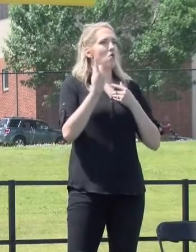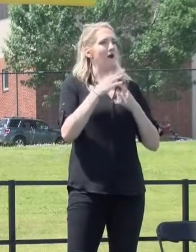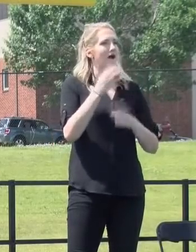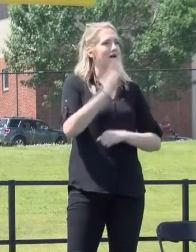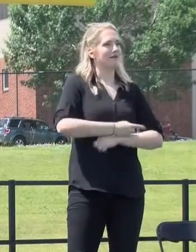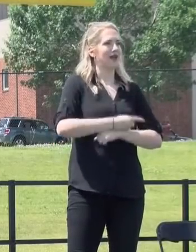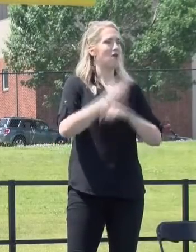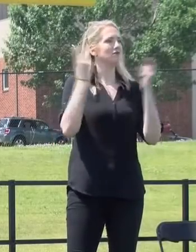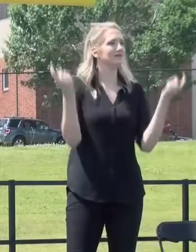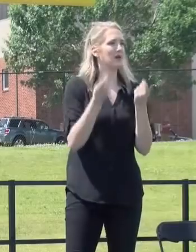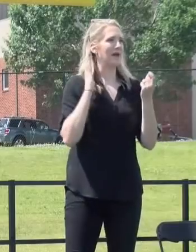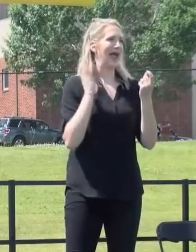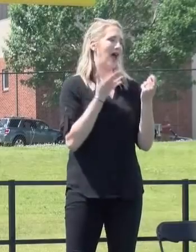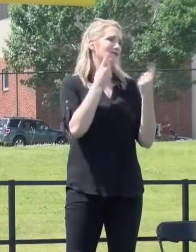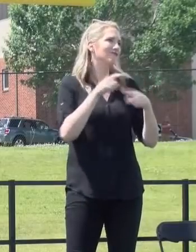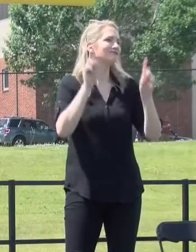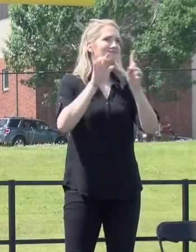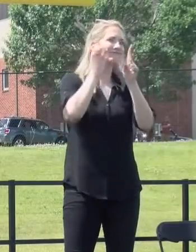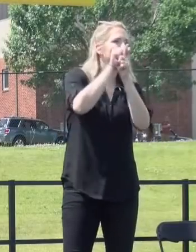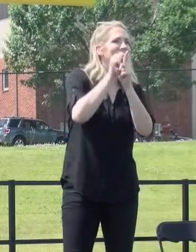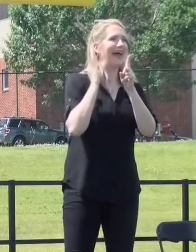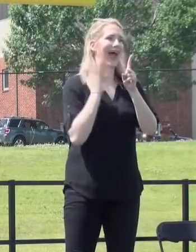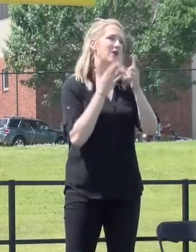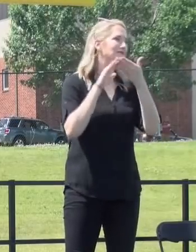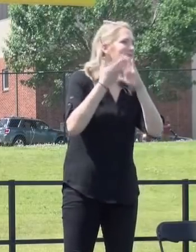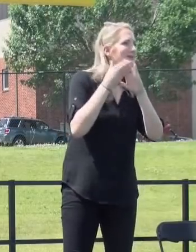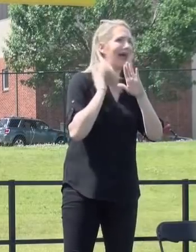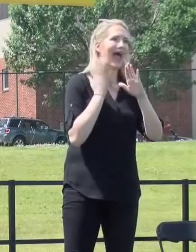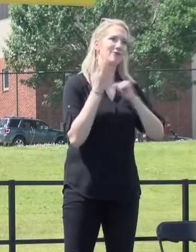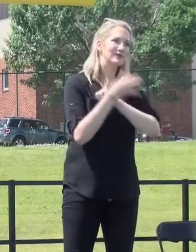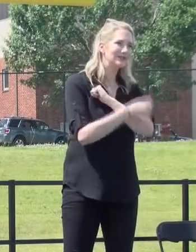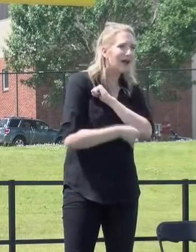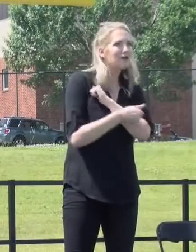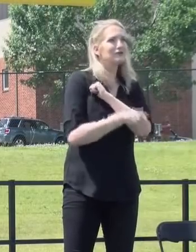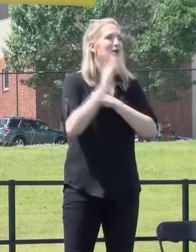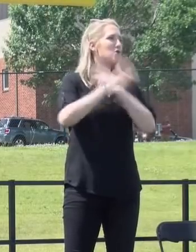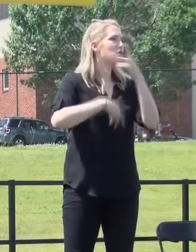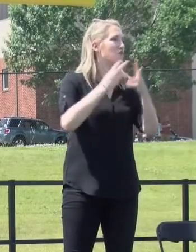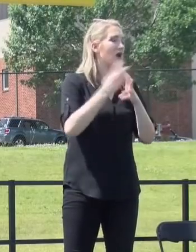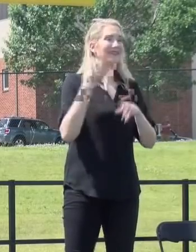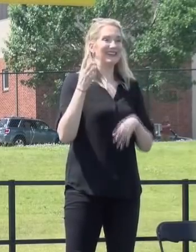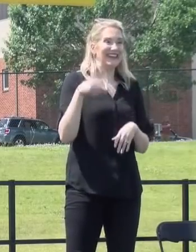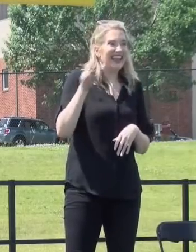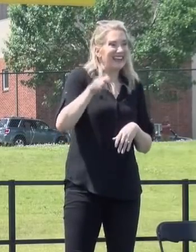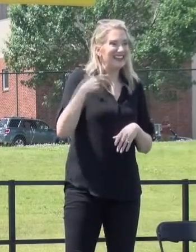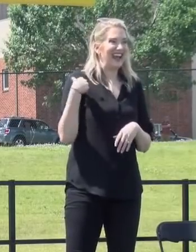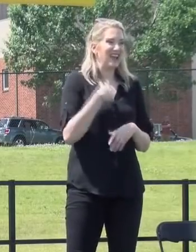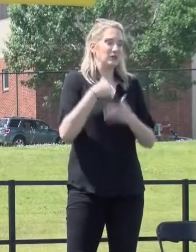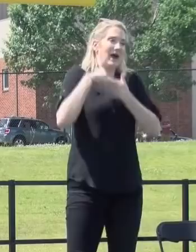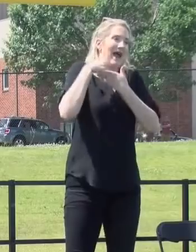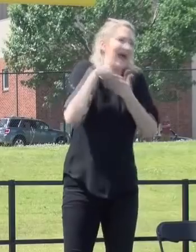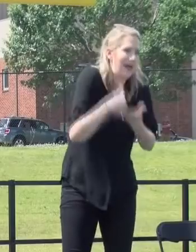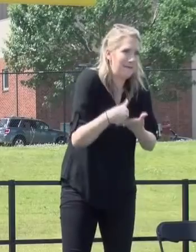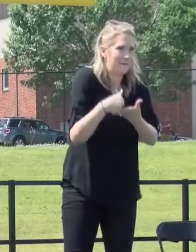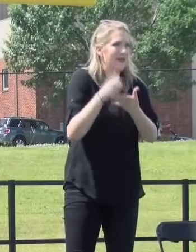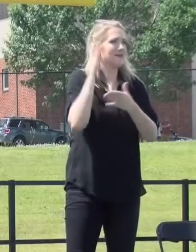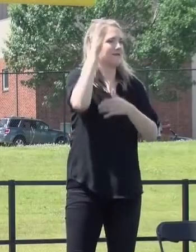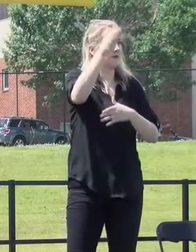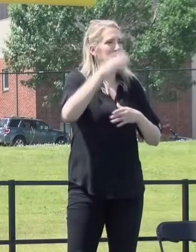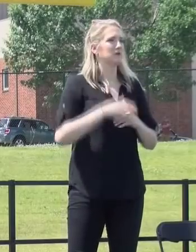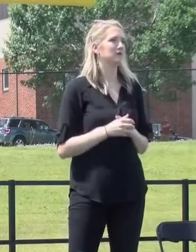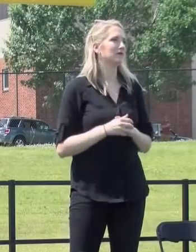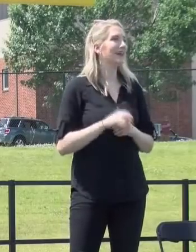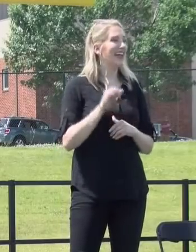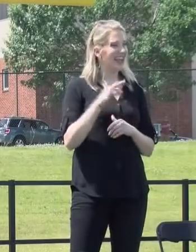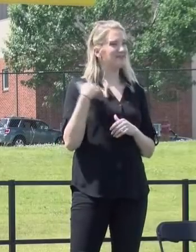our achievement. Our communities, our country, and our world needs us to carry them into the future. If we can get through